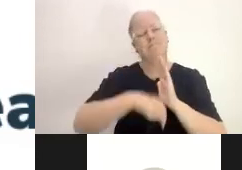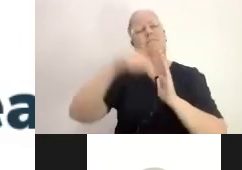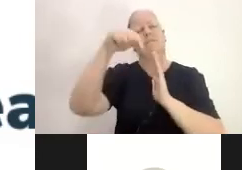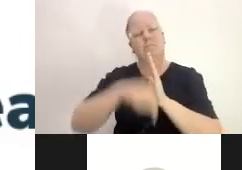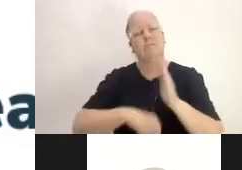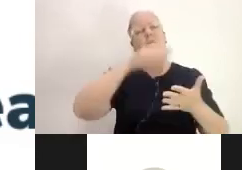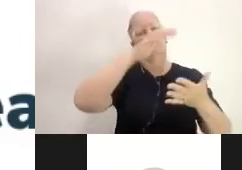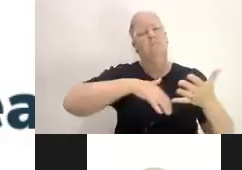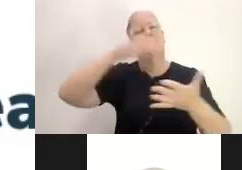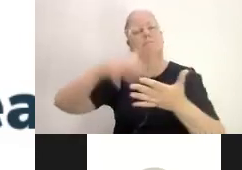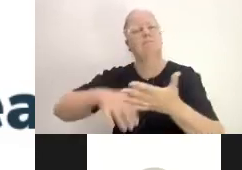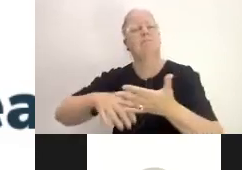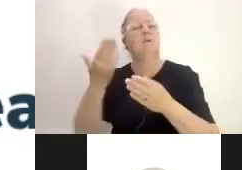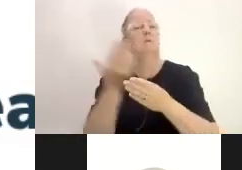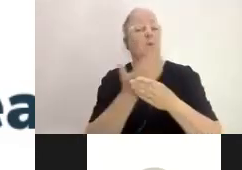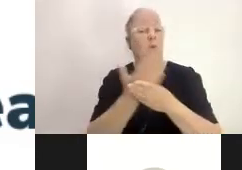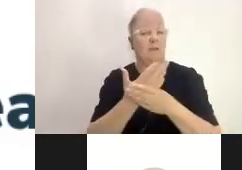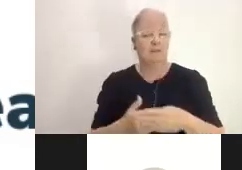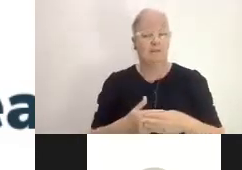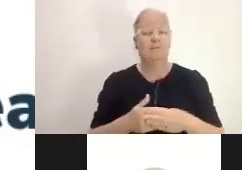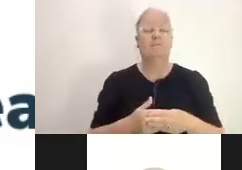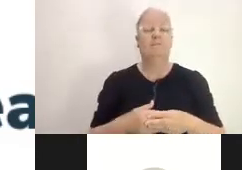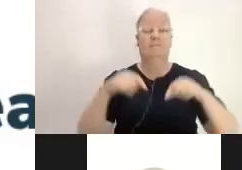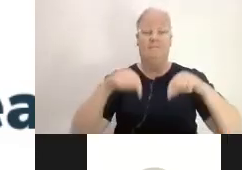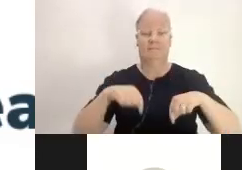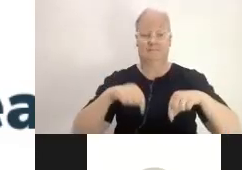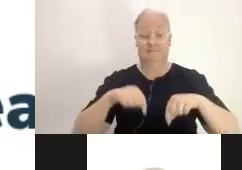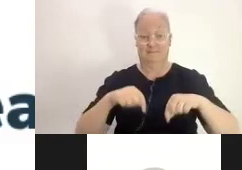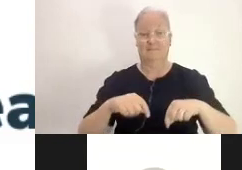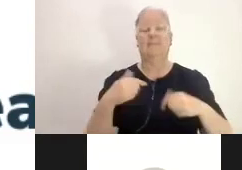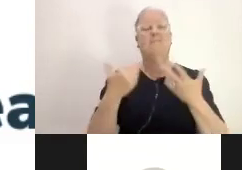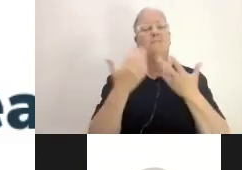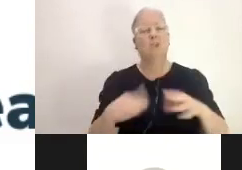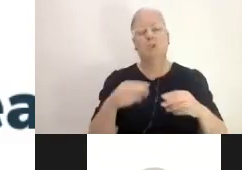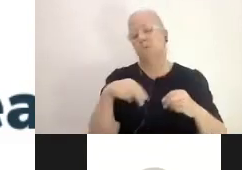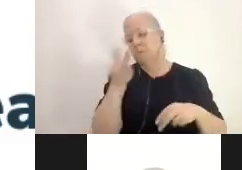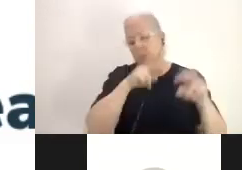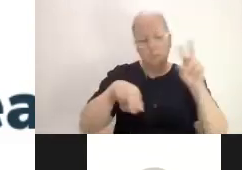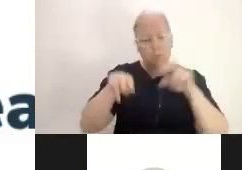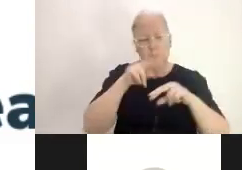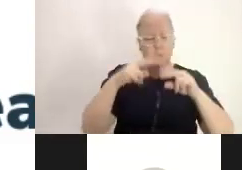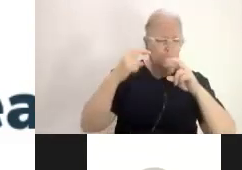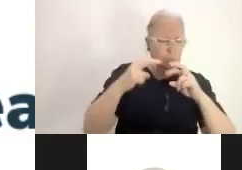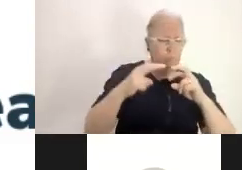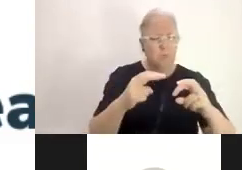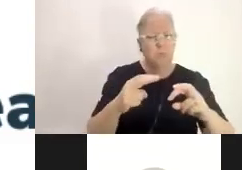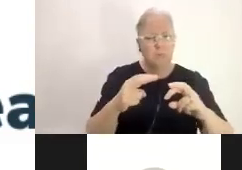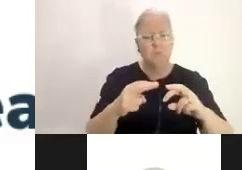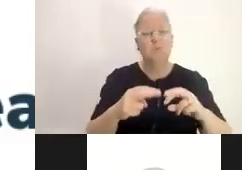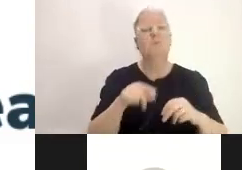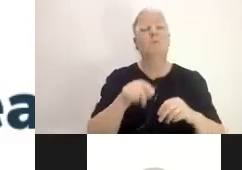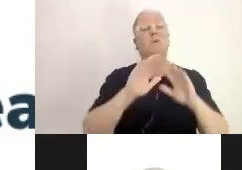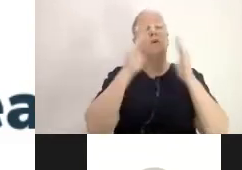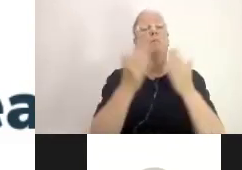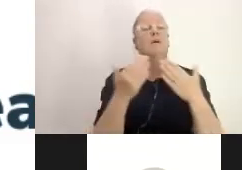So we, as a USC 2030, started the state coalition of partnership for USC and global health to make sure